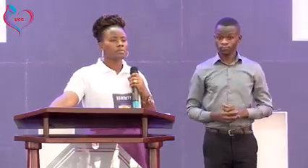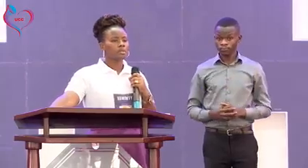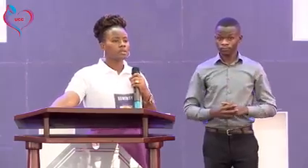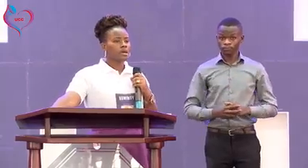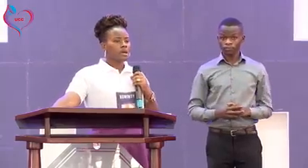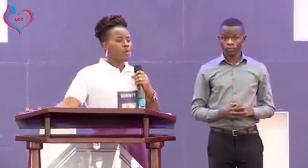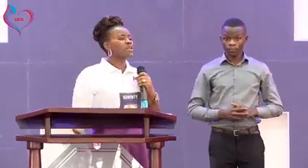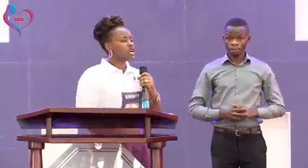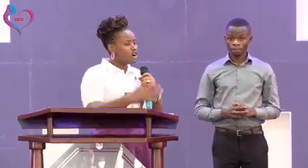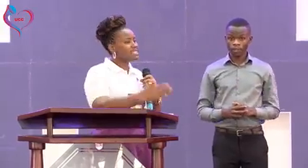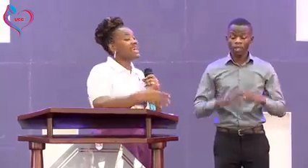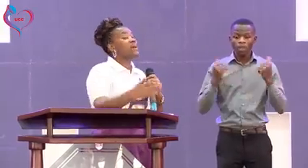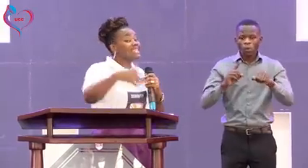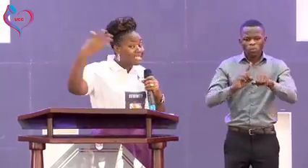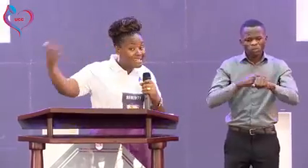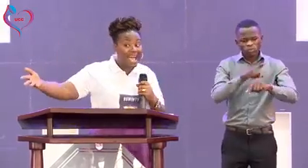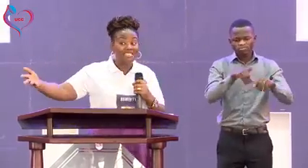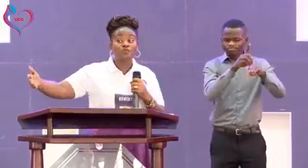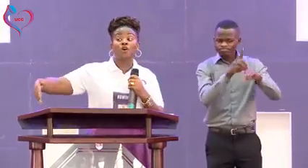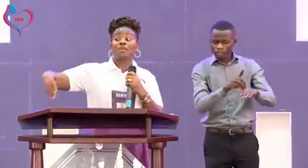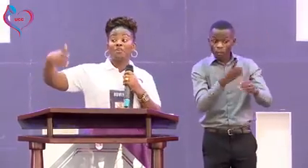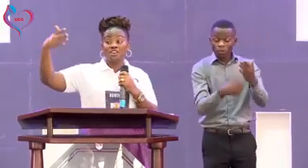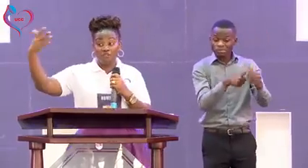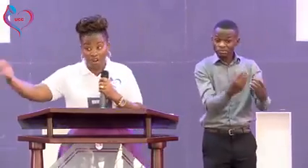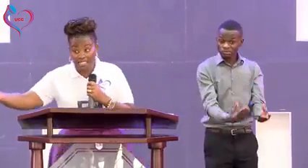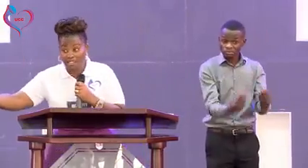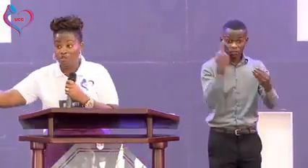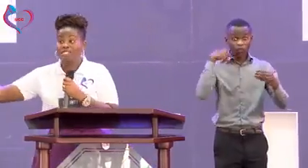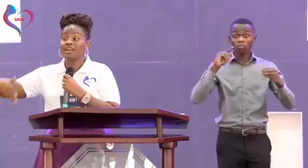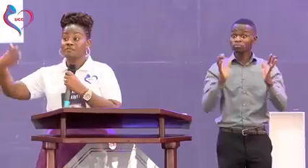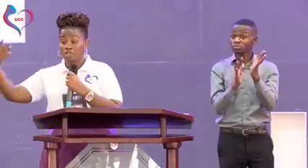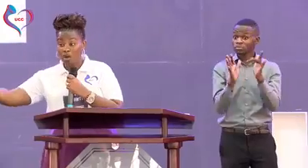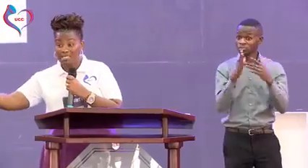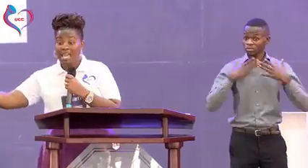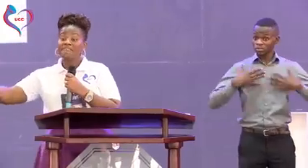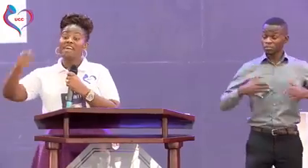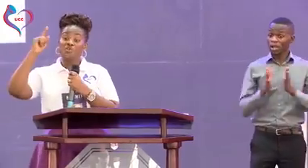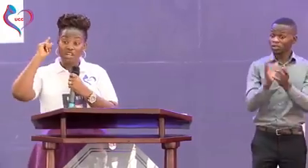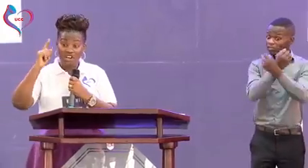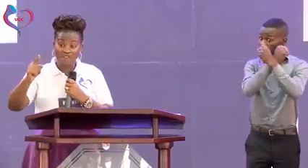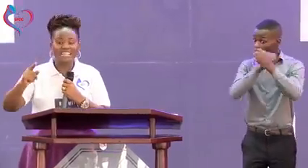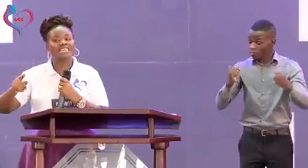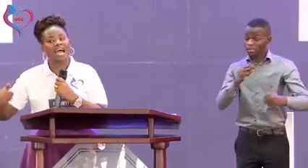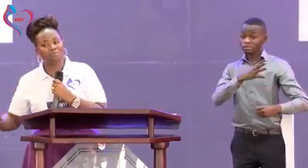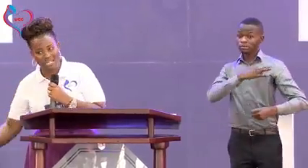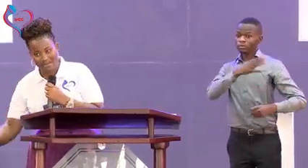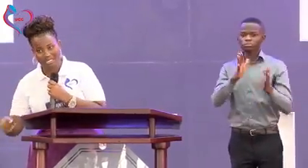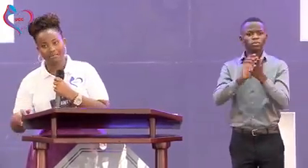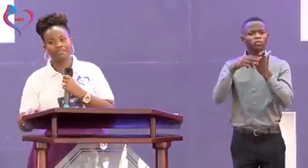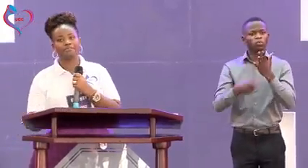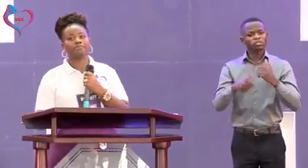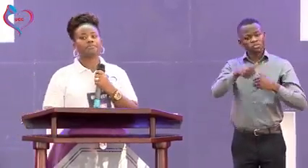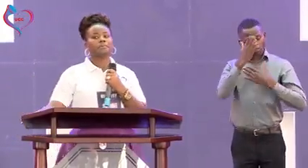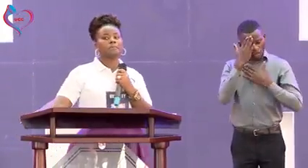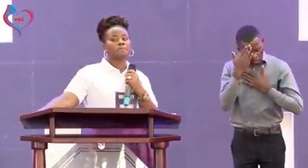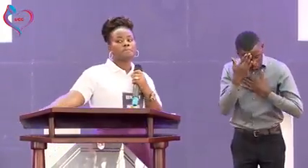tulemo obutamunyoma. When we consider what he does for the body of Christ to save souls, then we know that he humbled